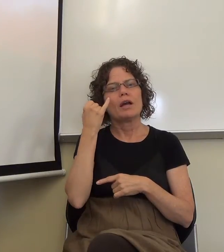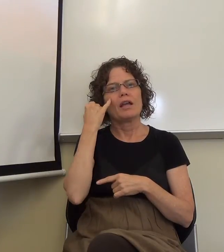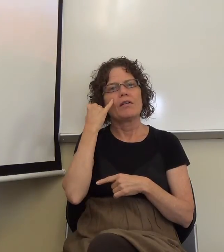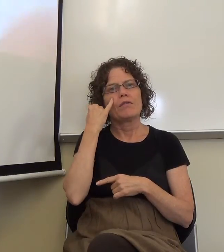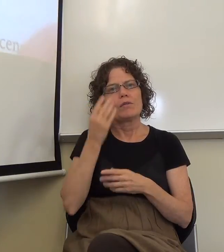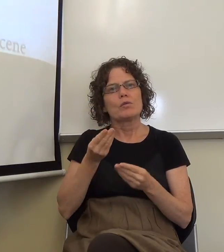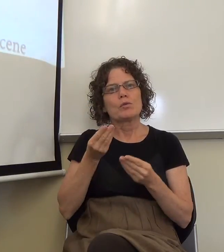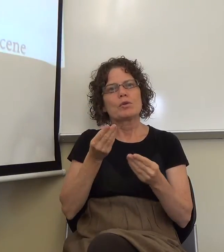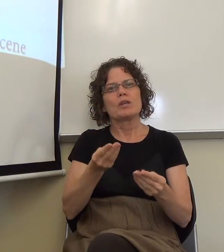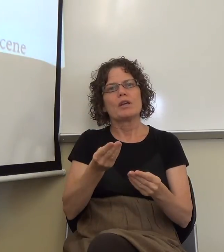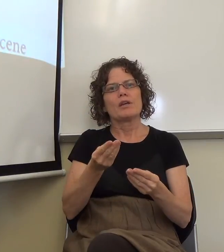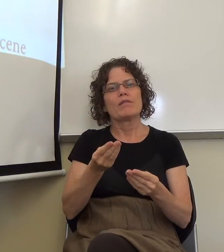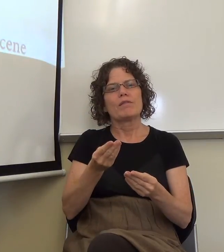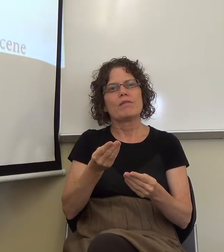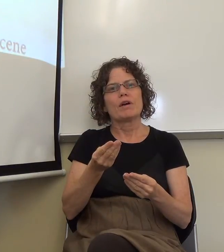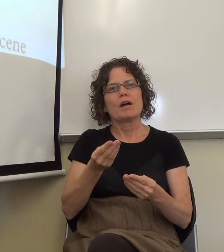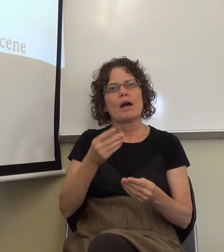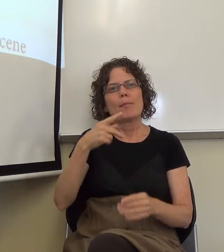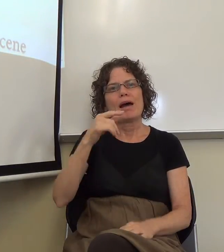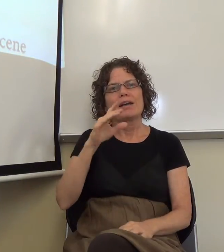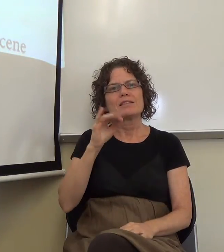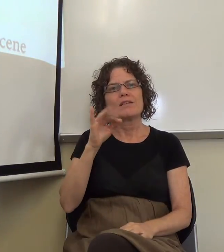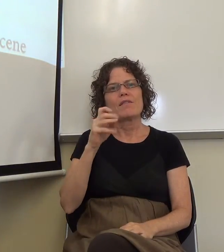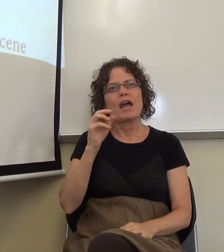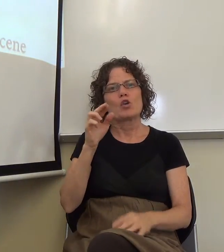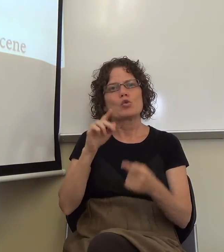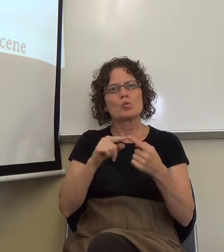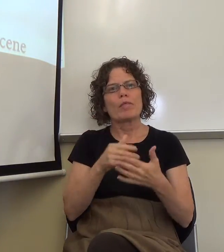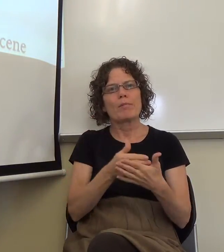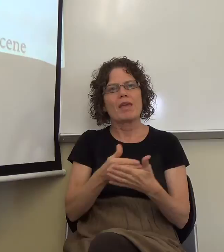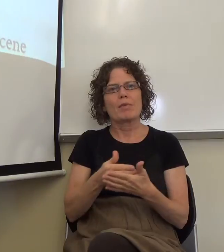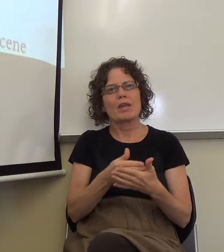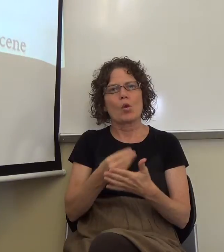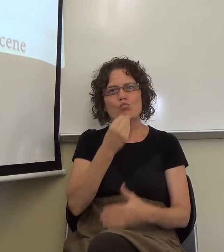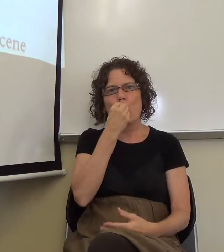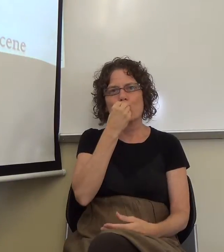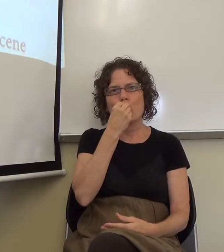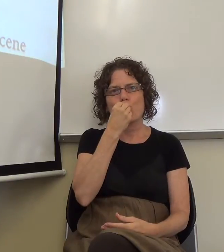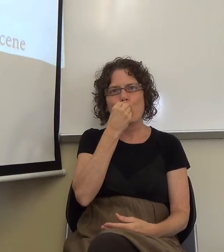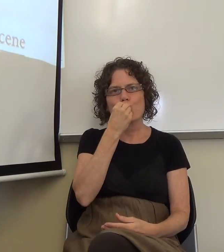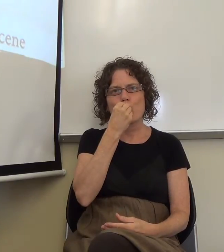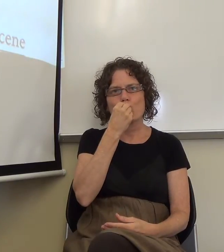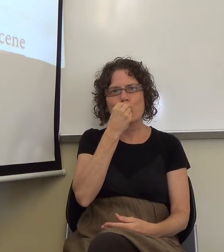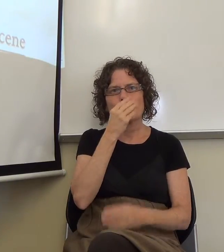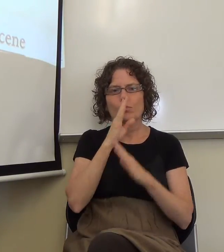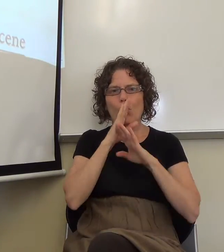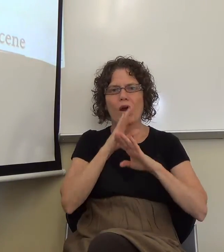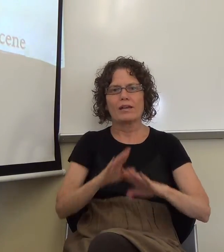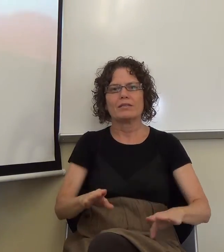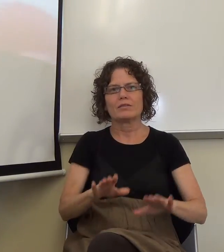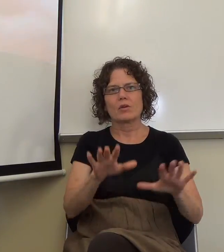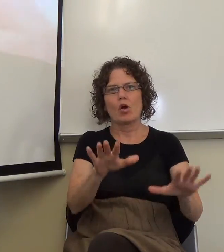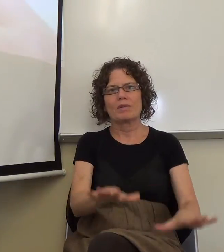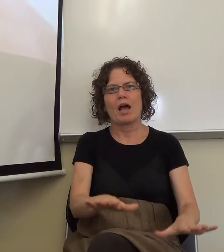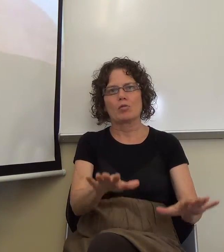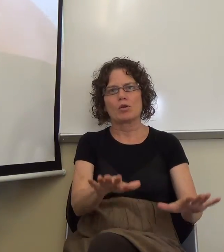a pacifier to a baby? Calm down. You calm them down, yeah, you quiet. That's to quiet them down.